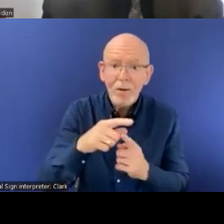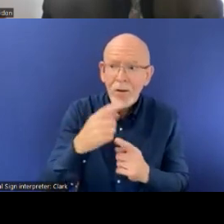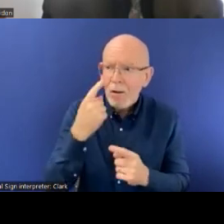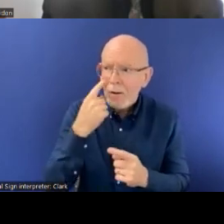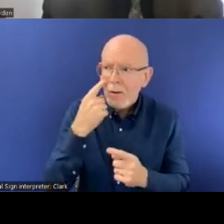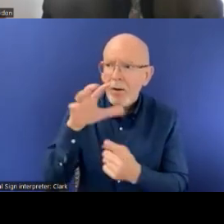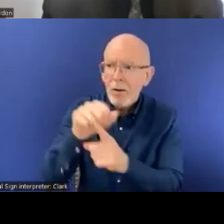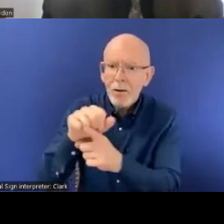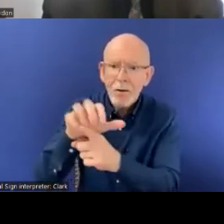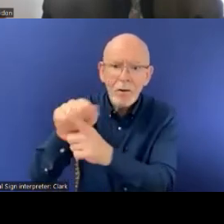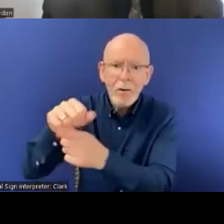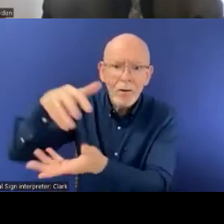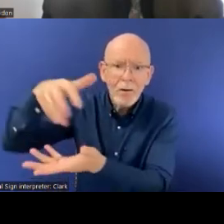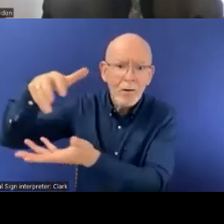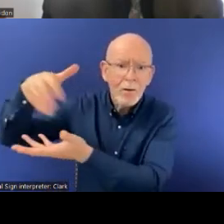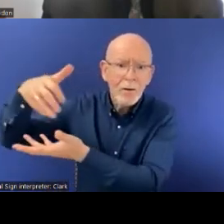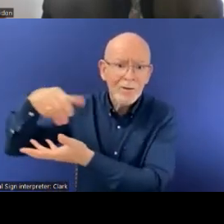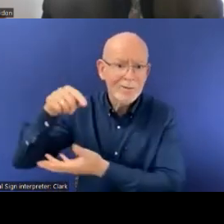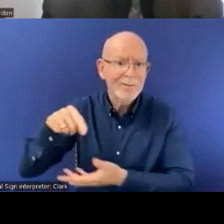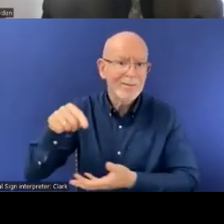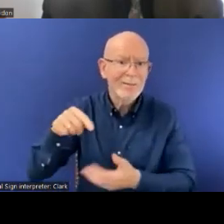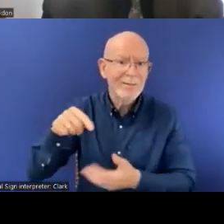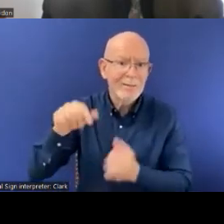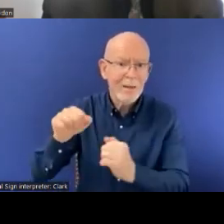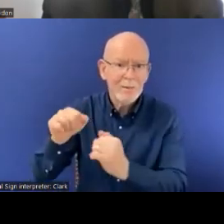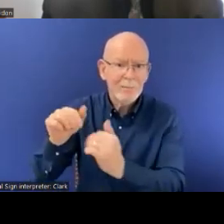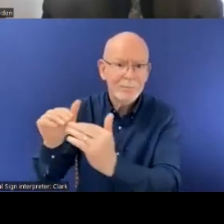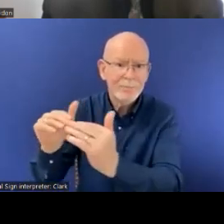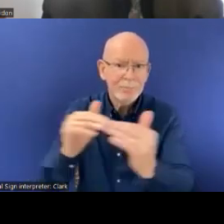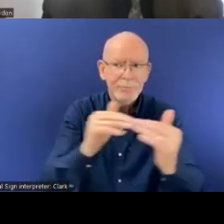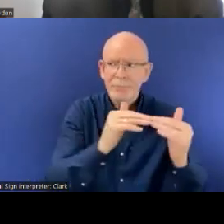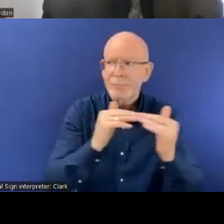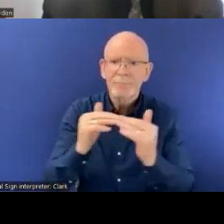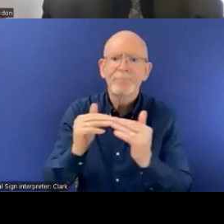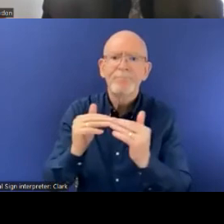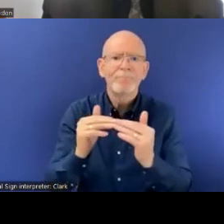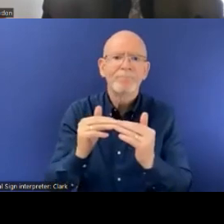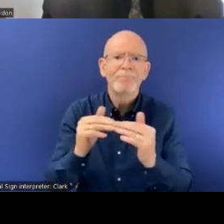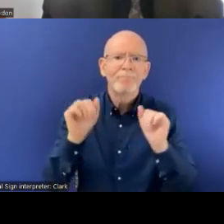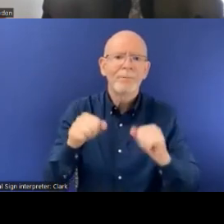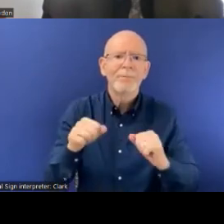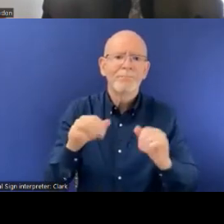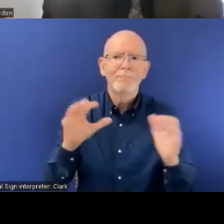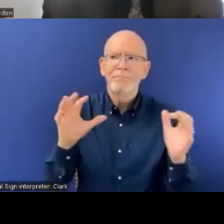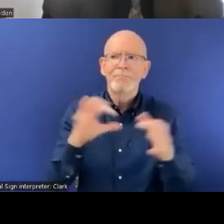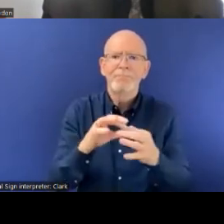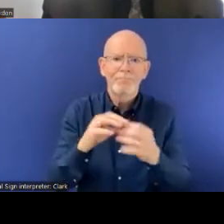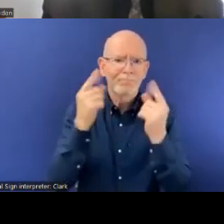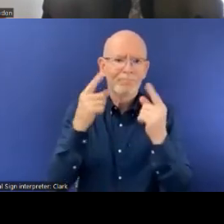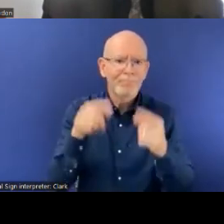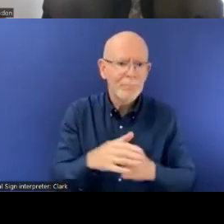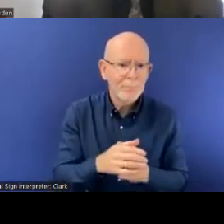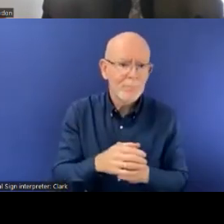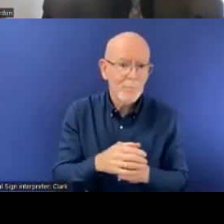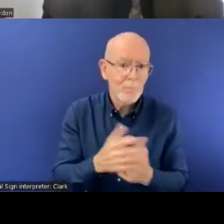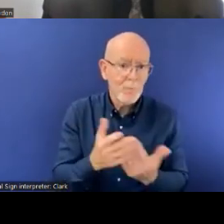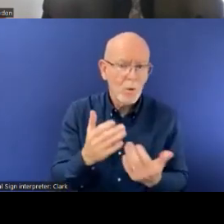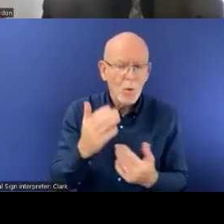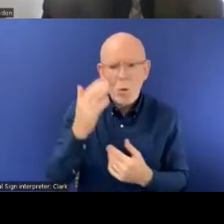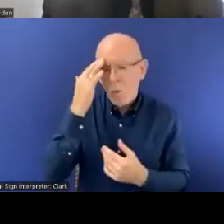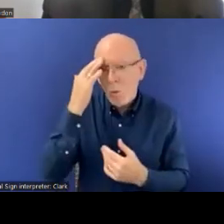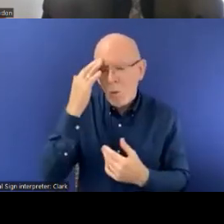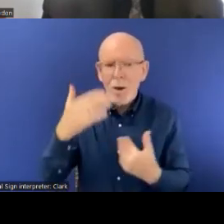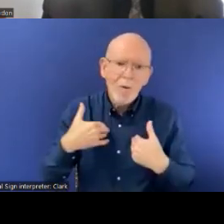others about it. Often we're preaching to the choir. Right. And so it's important we are gathering this evidence in a standardized way